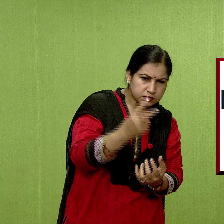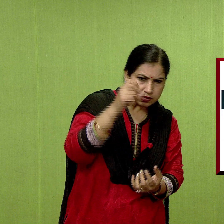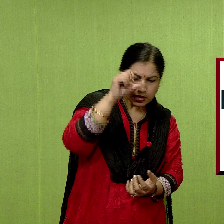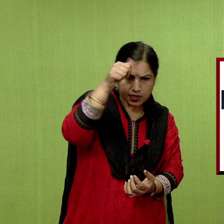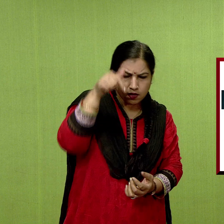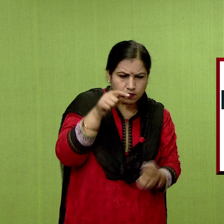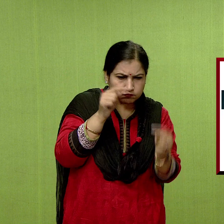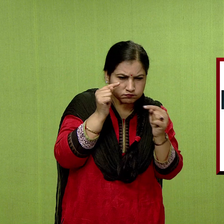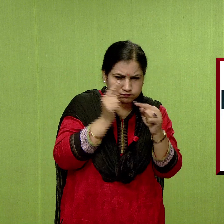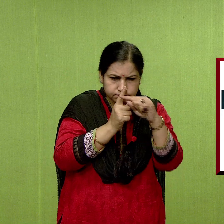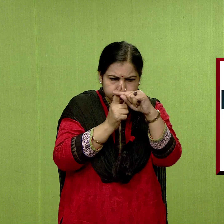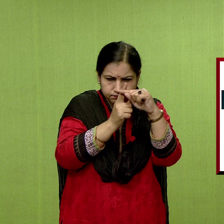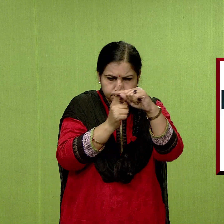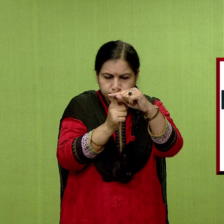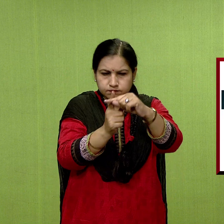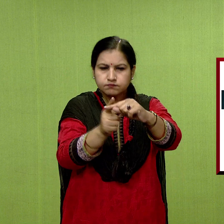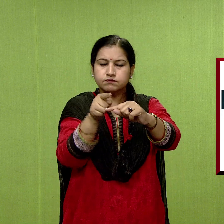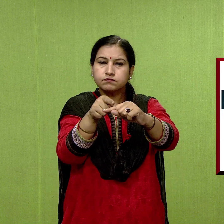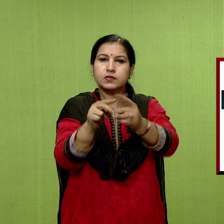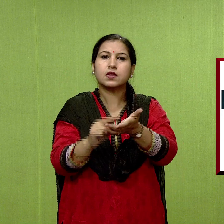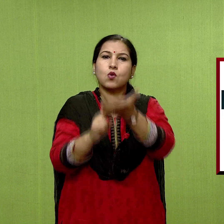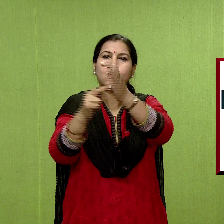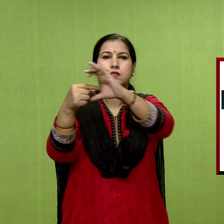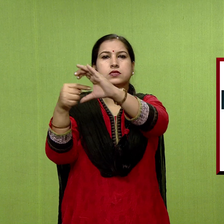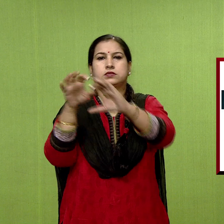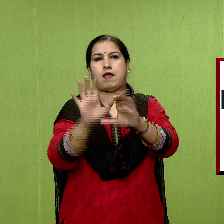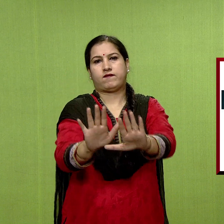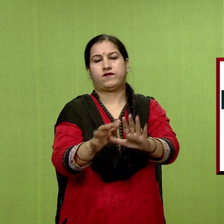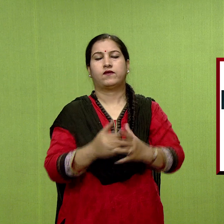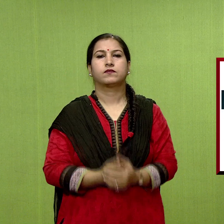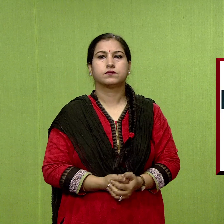You can see this in the globe.